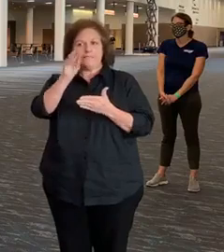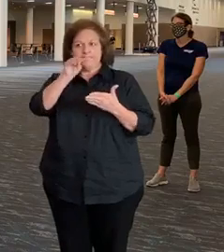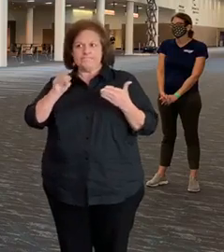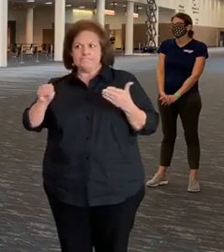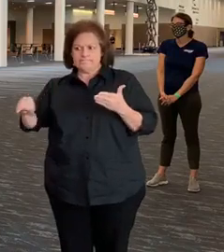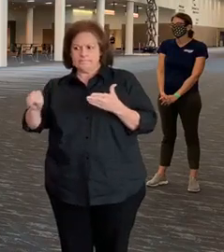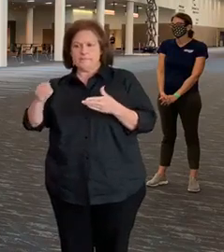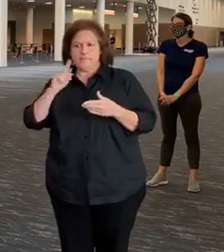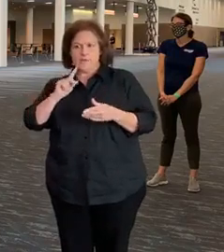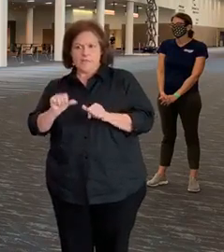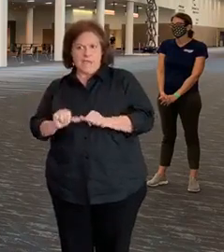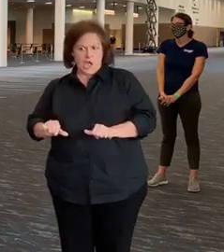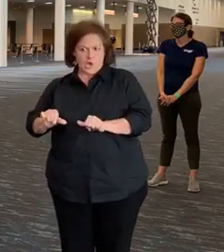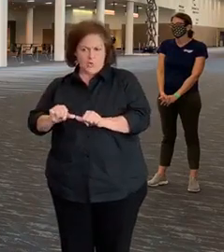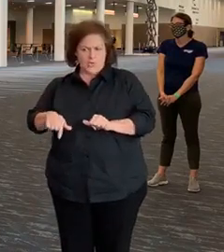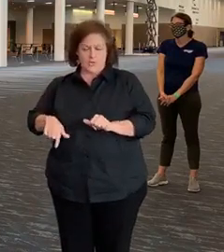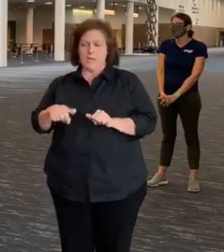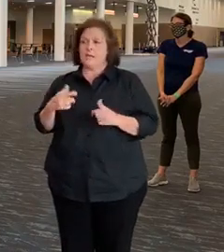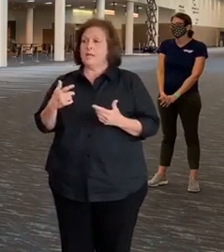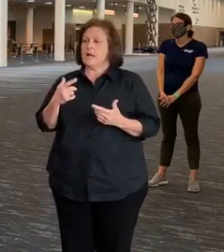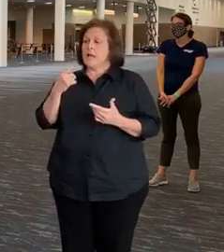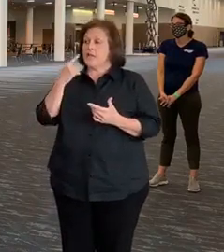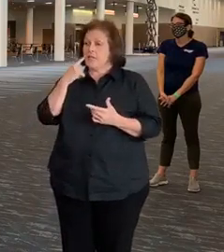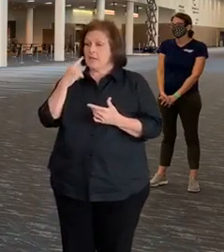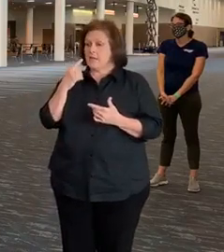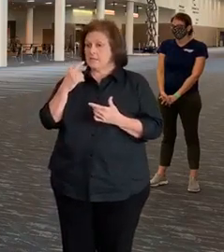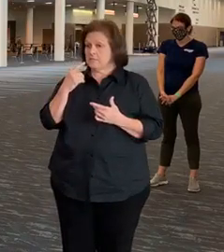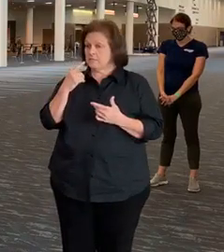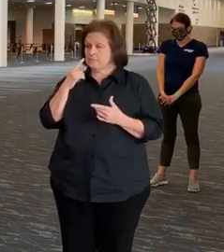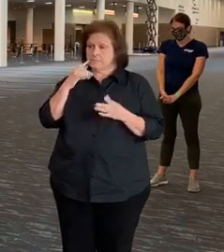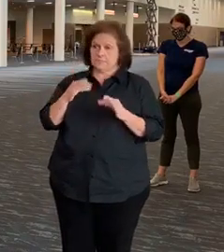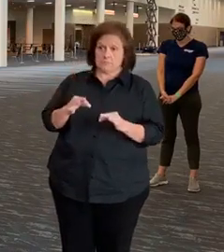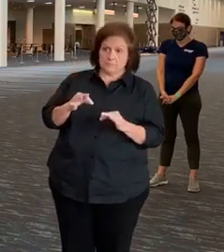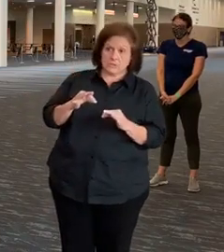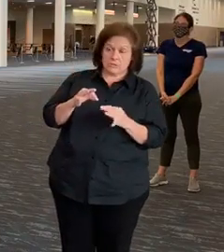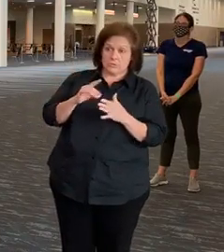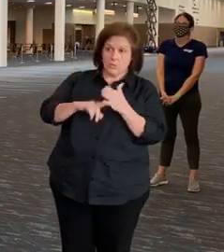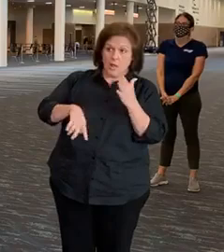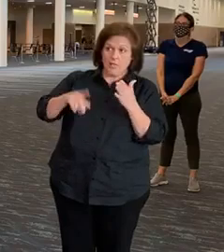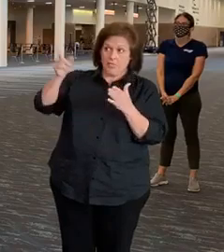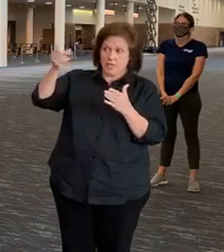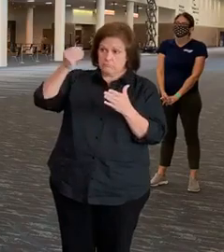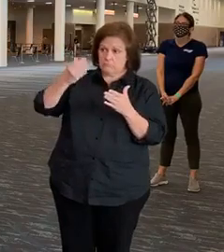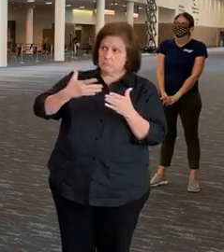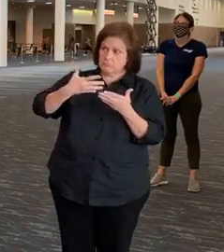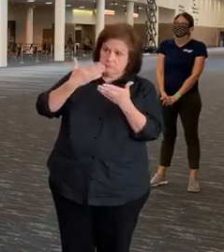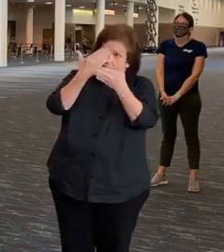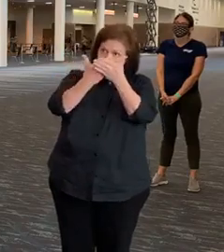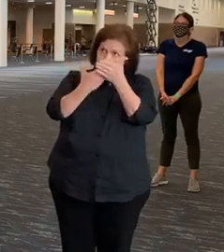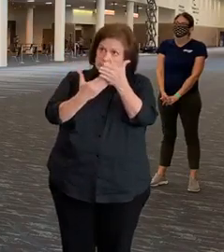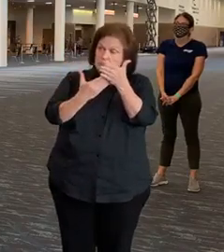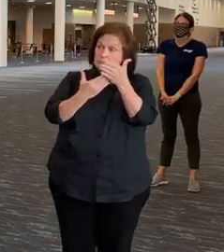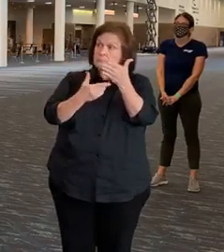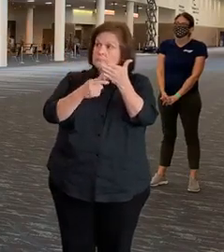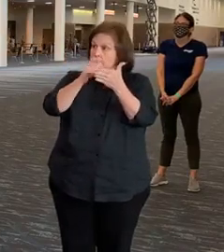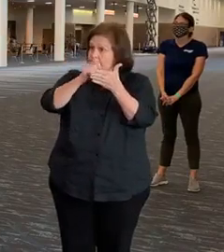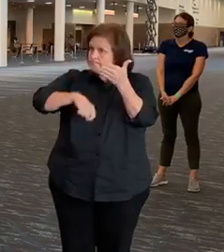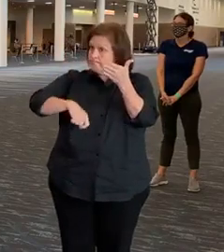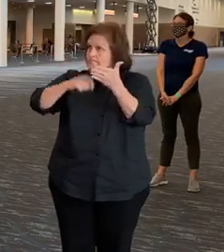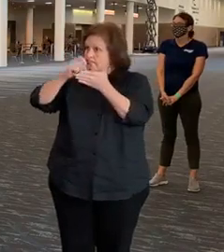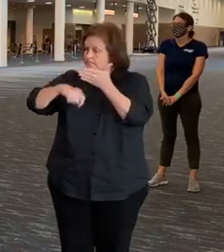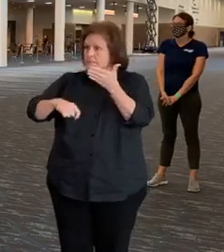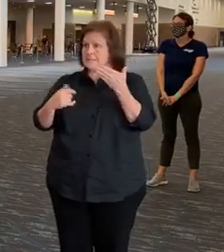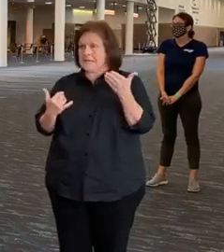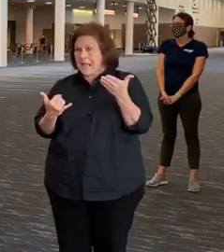towards municipalities. I think on the front end of determining that formula, it was and now really